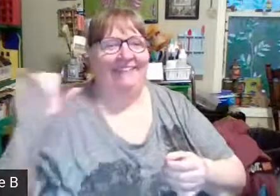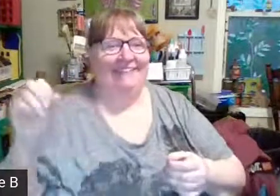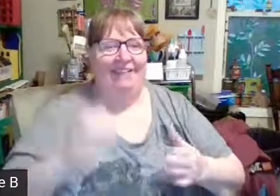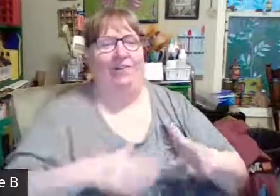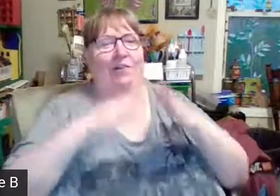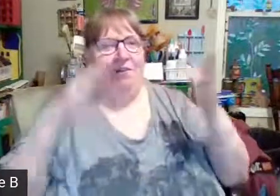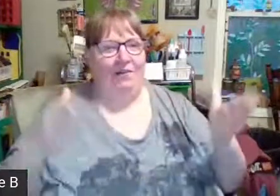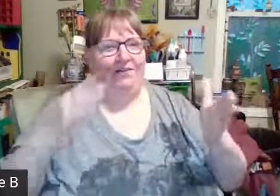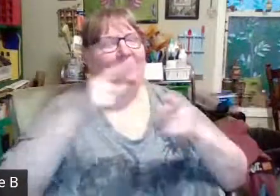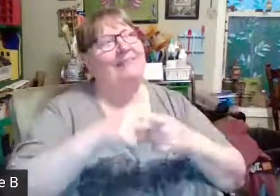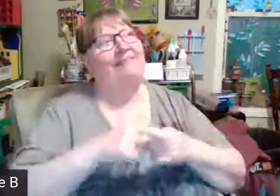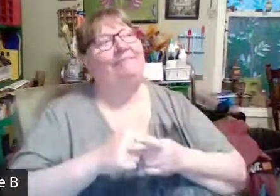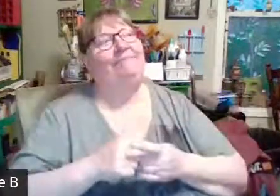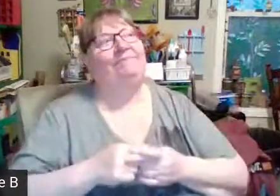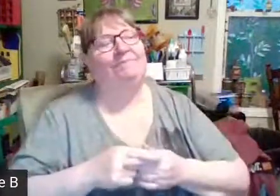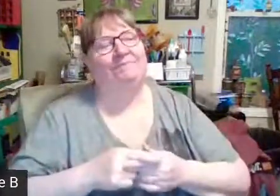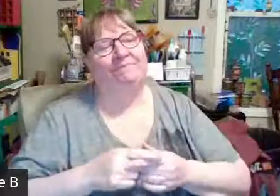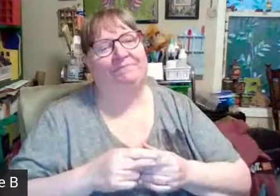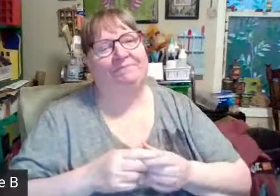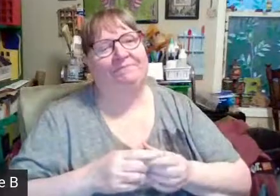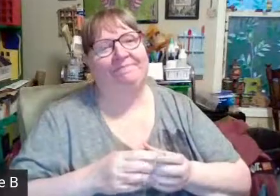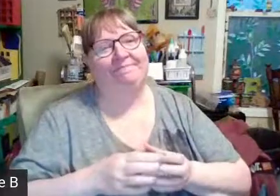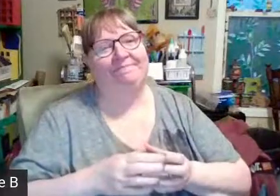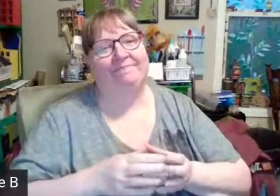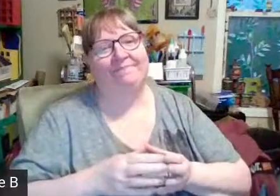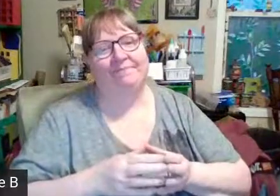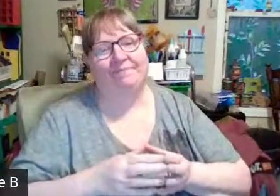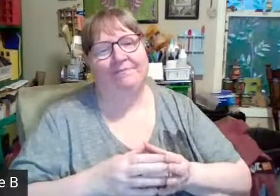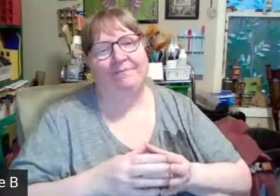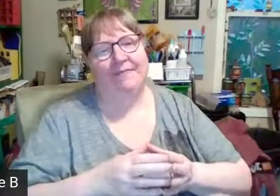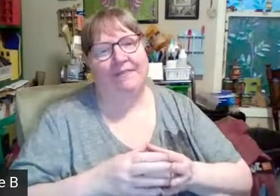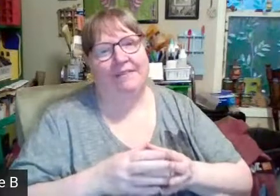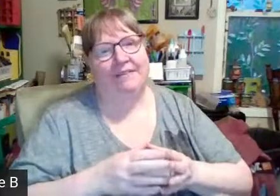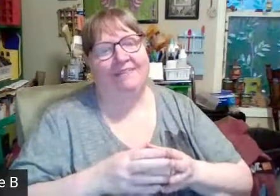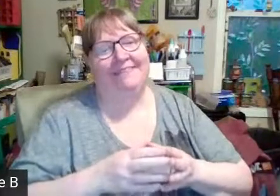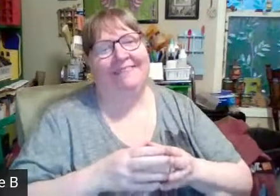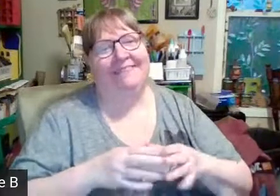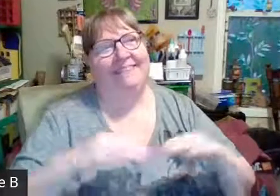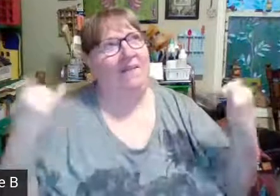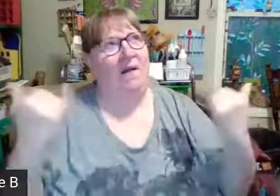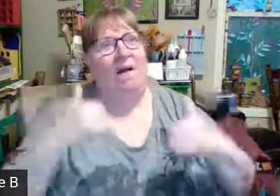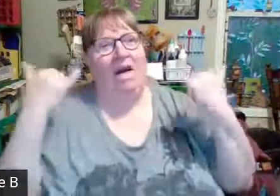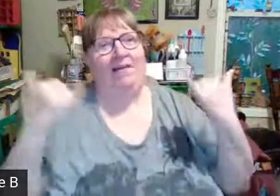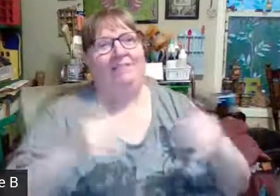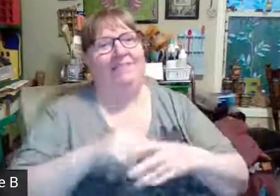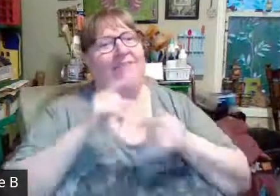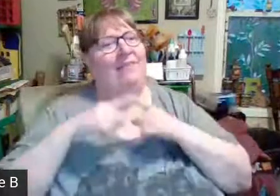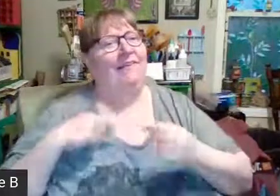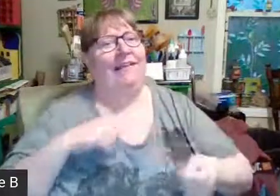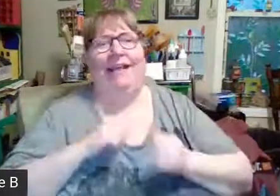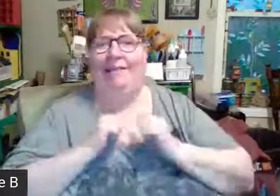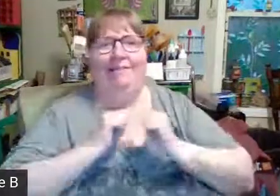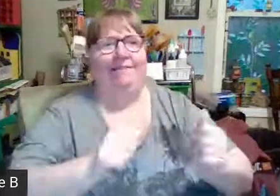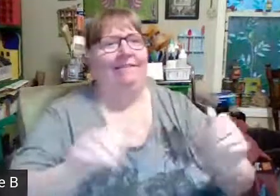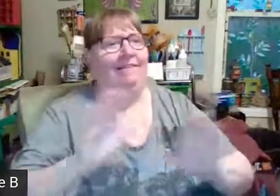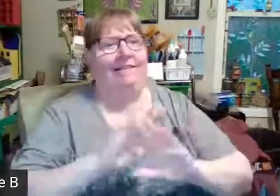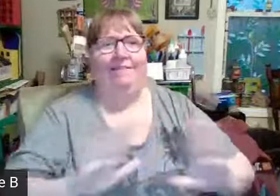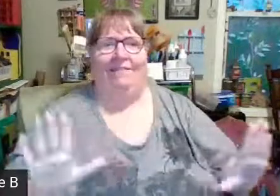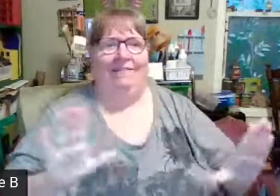going to get. So that was fun. And it was a lot of fun when they left, when they went to the post office. That was a really good